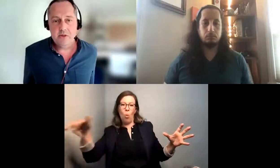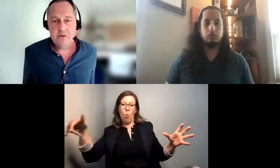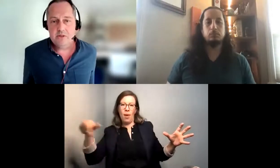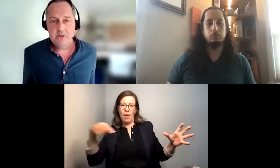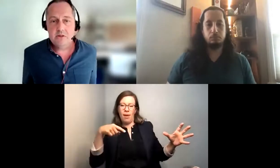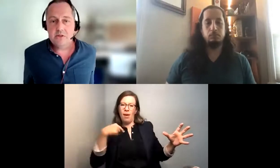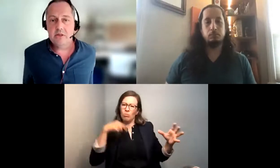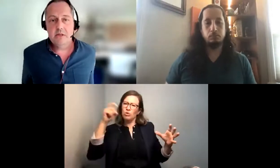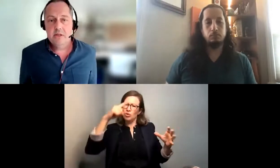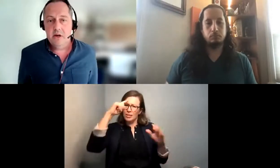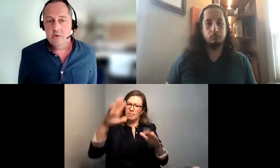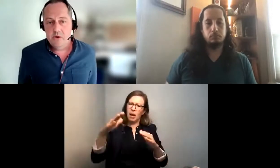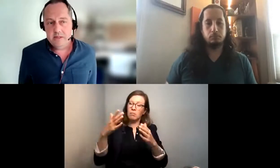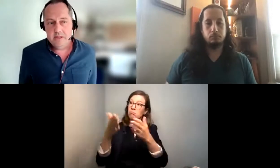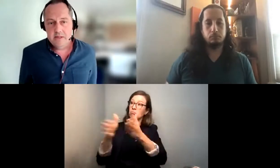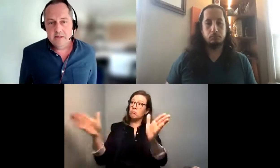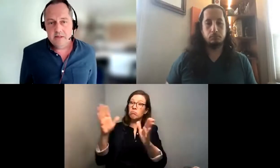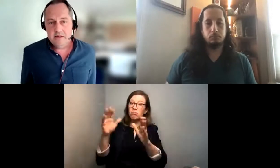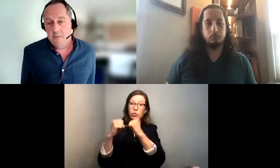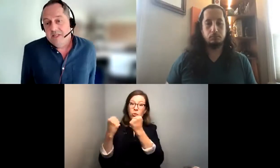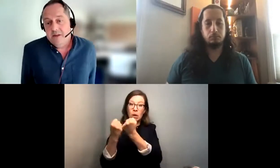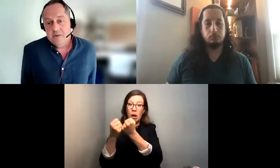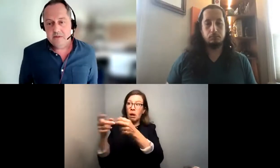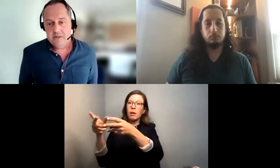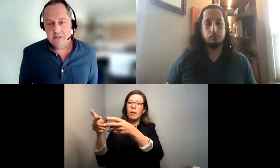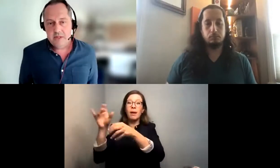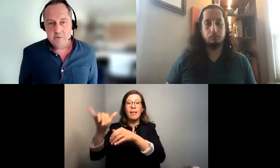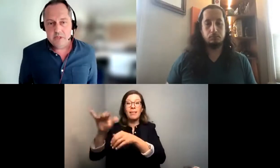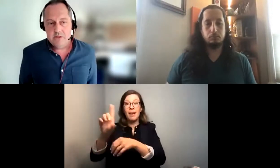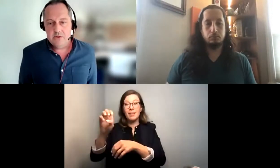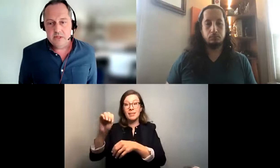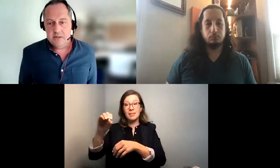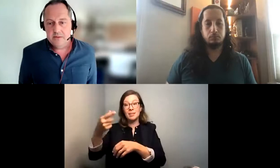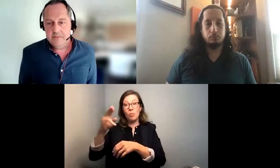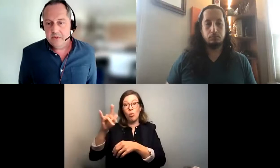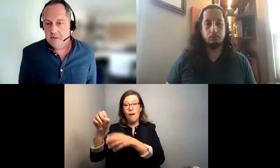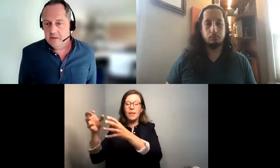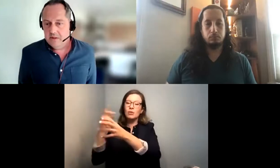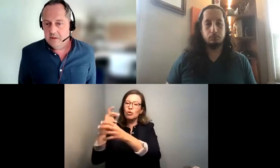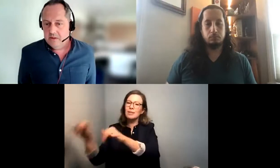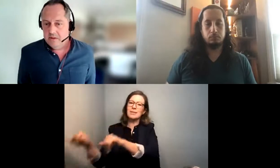people across the whole remit, and we don't. So that's what needs sorting.